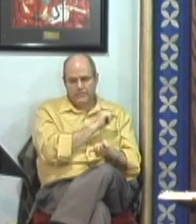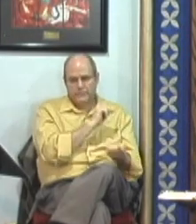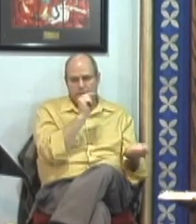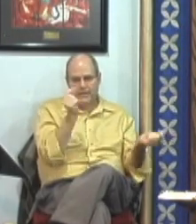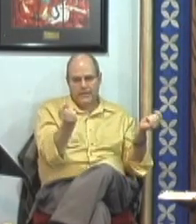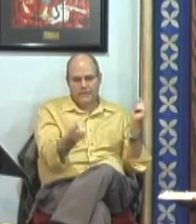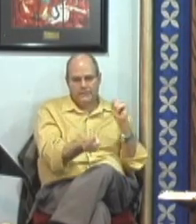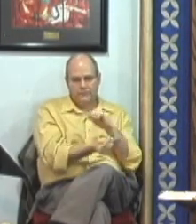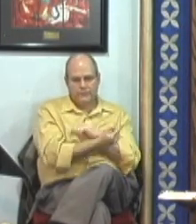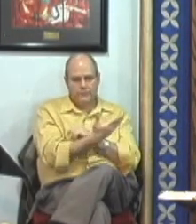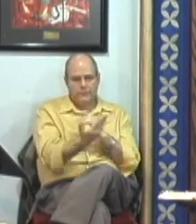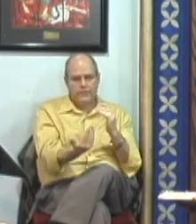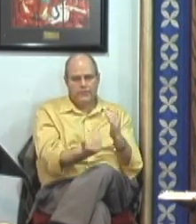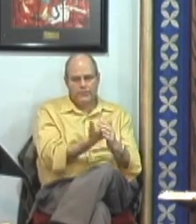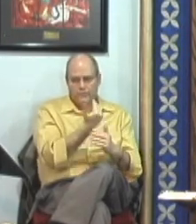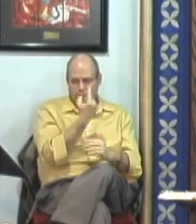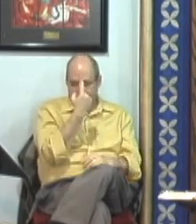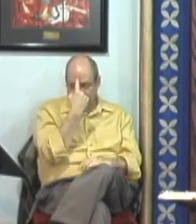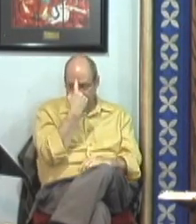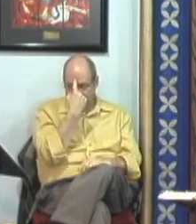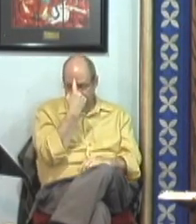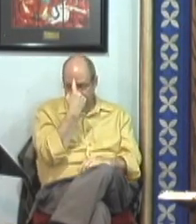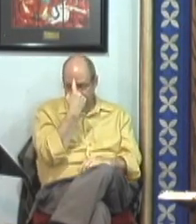Transform us by the renewing of our minds.